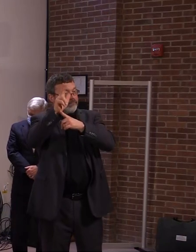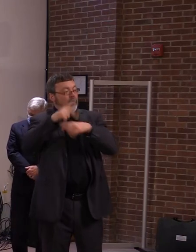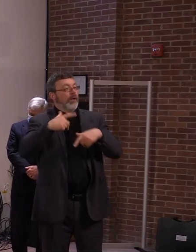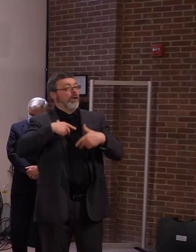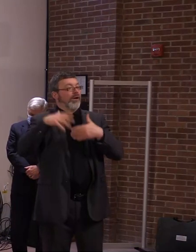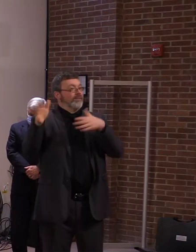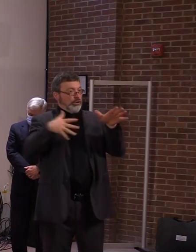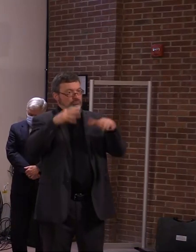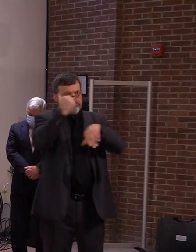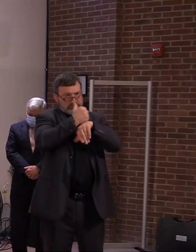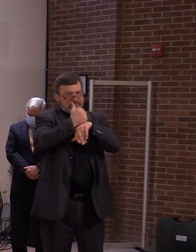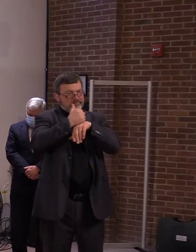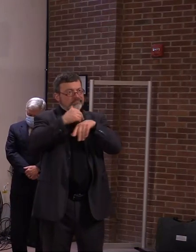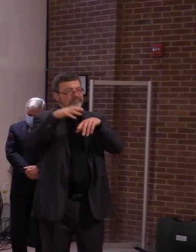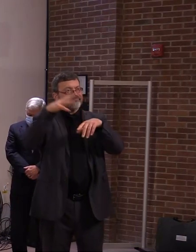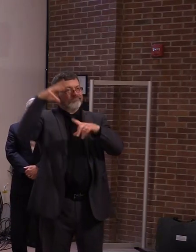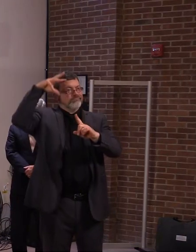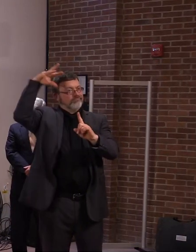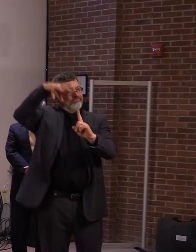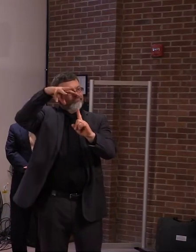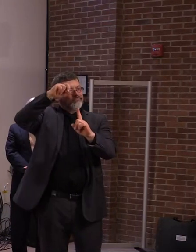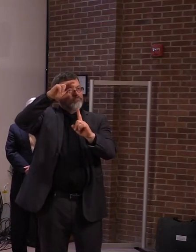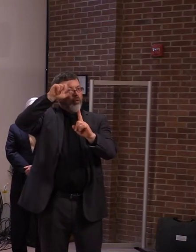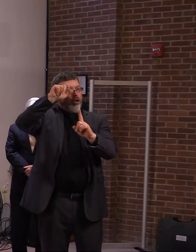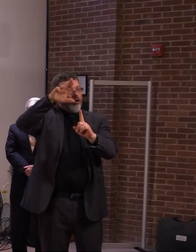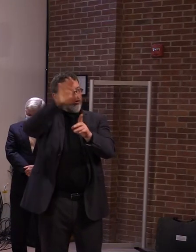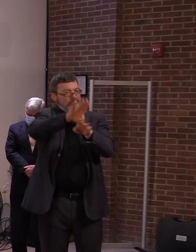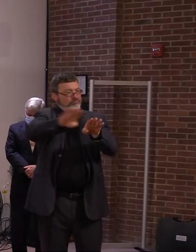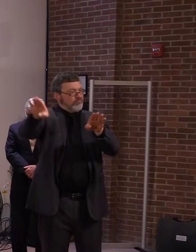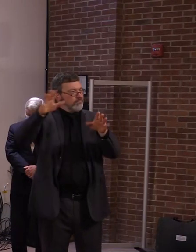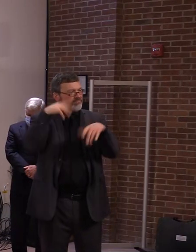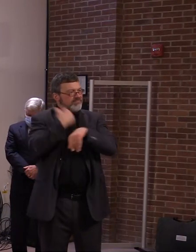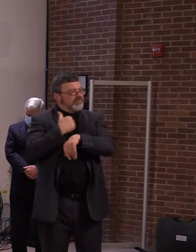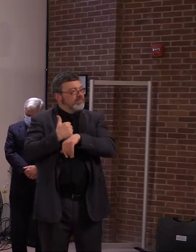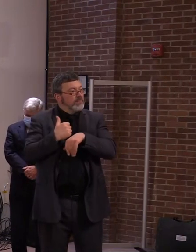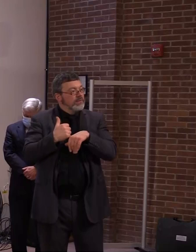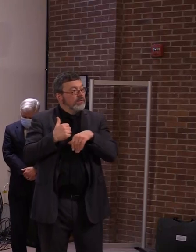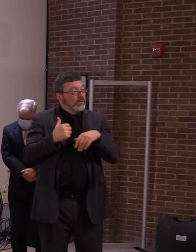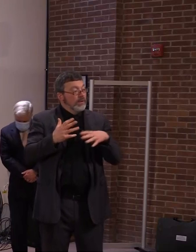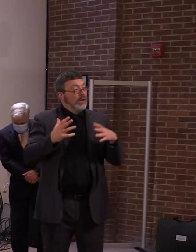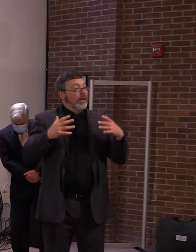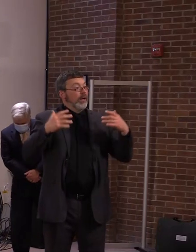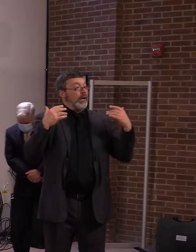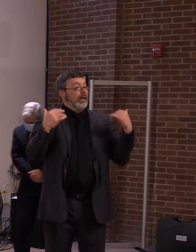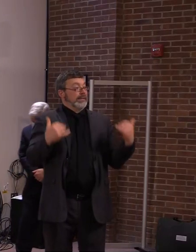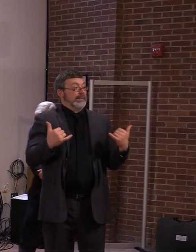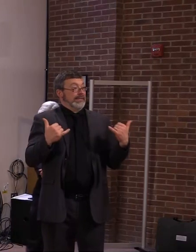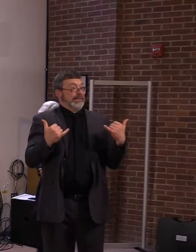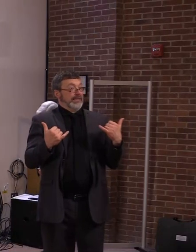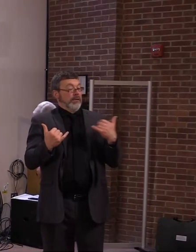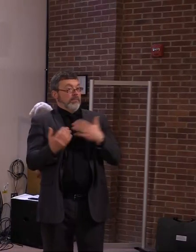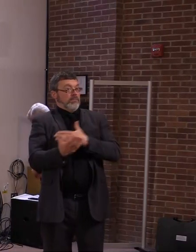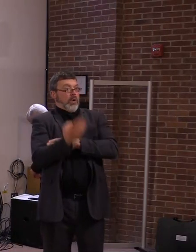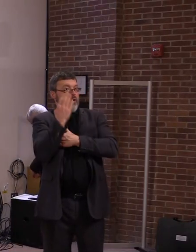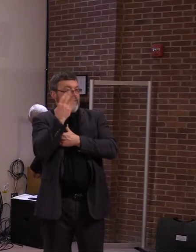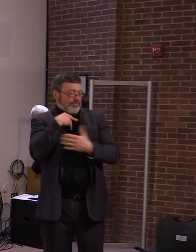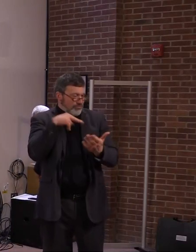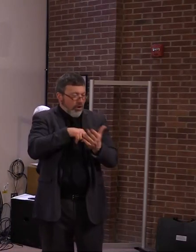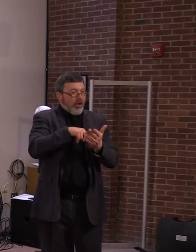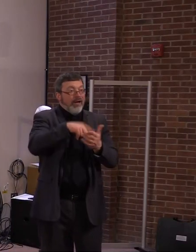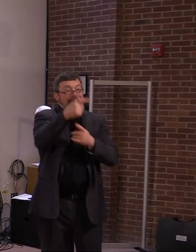I think this morning, I saw that natural gas has actually gone down in price. So